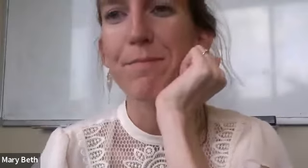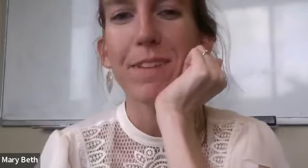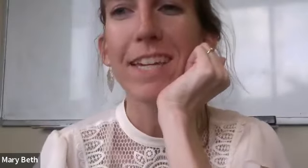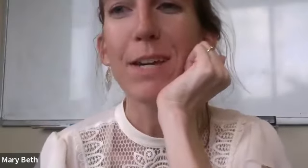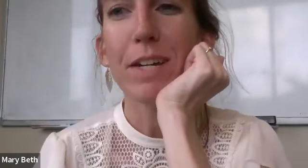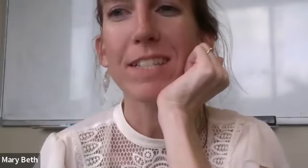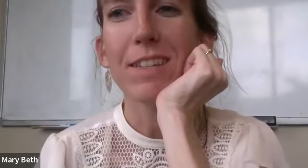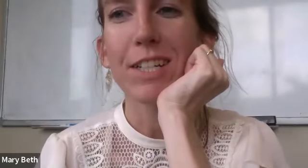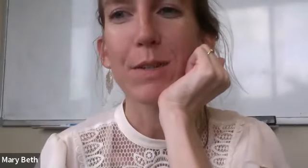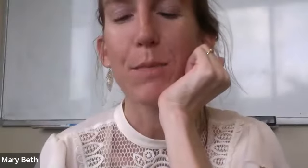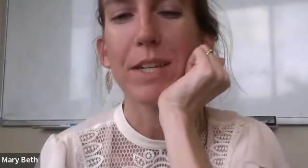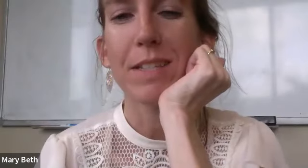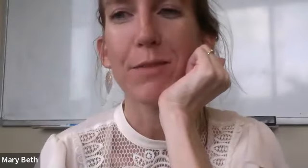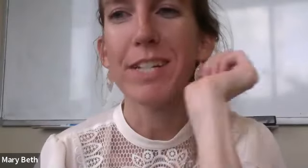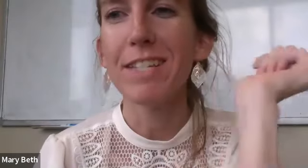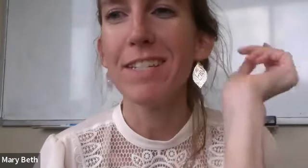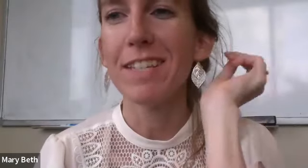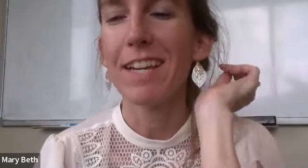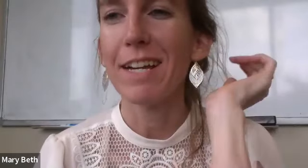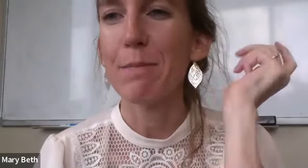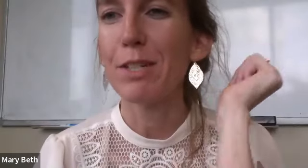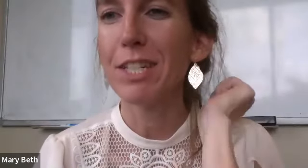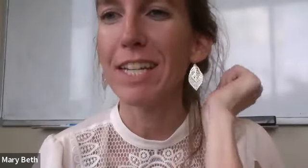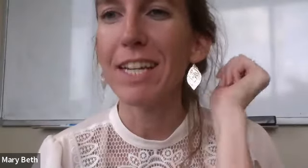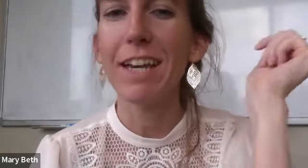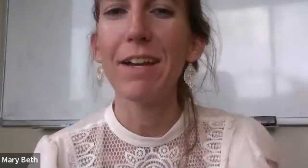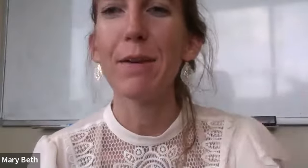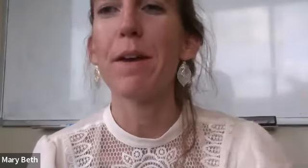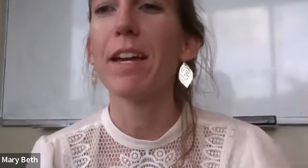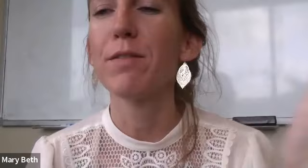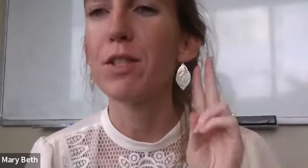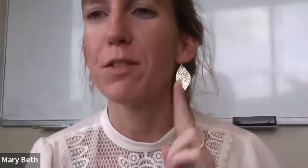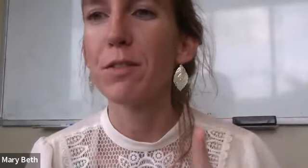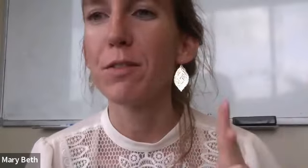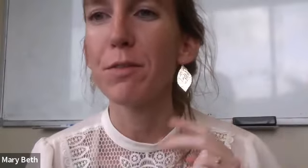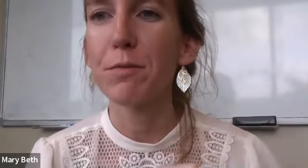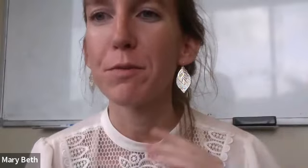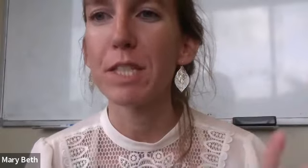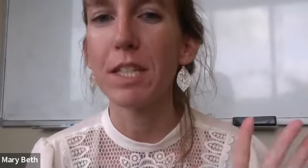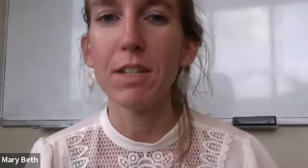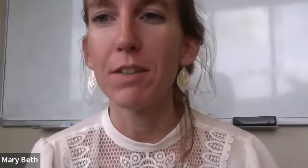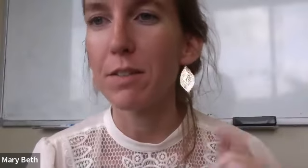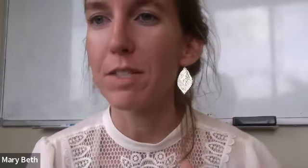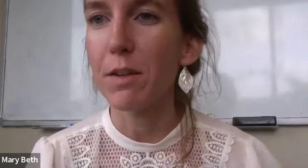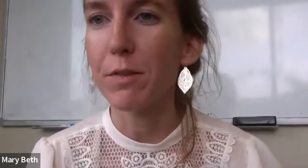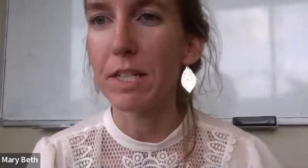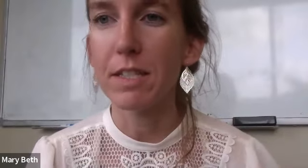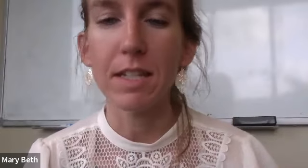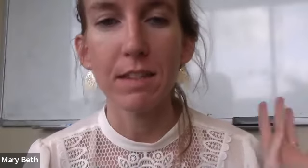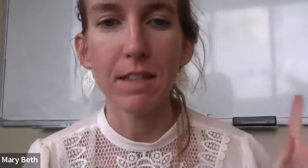I can't wait to learn basic phrases like I'm learning. I have 2 really new deaf friends like